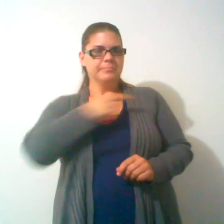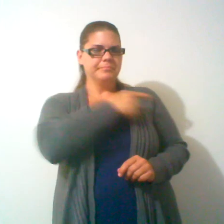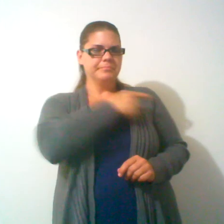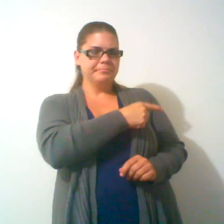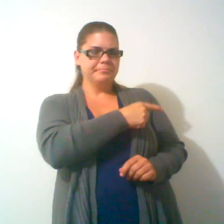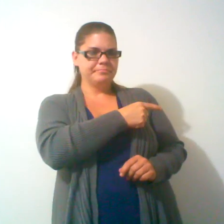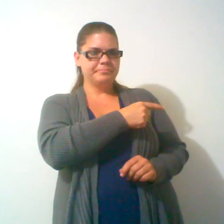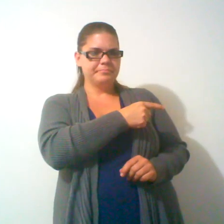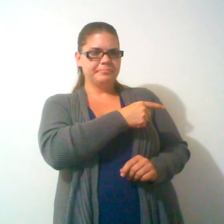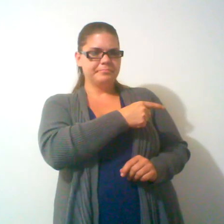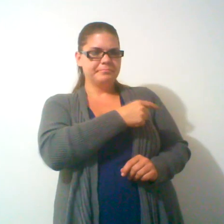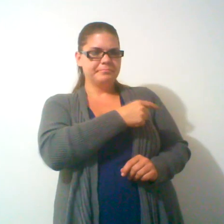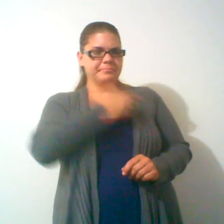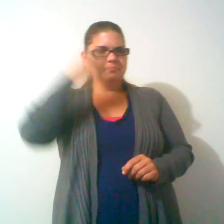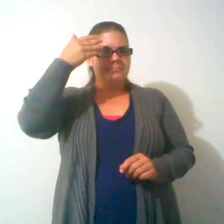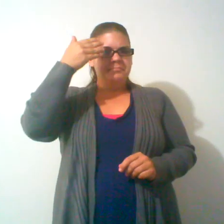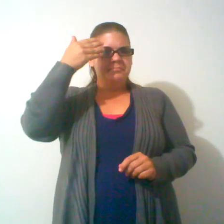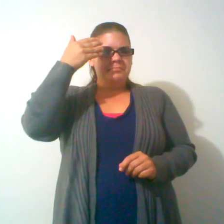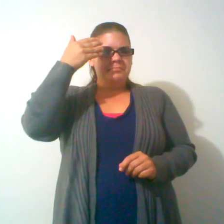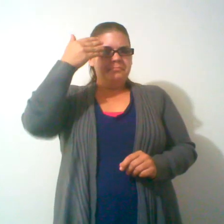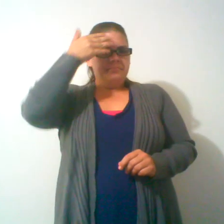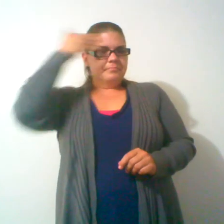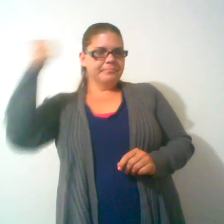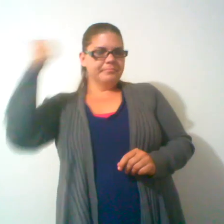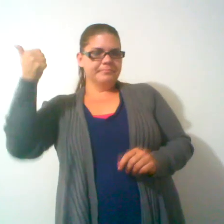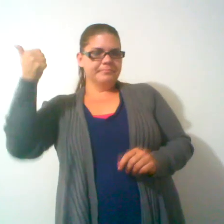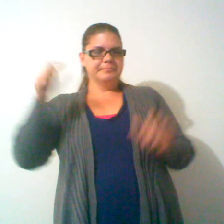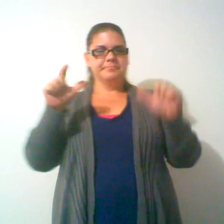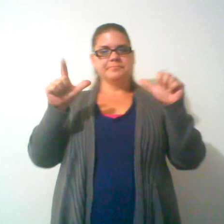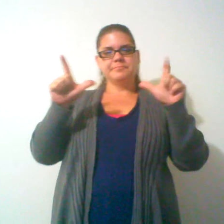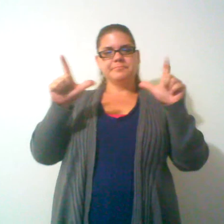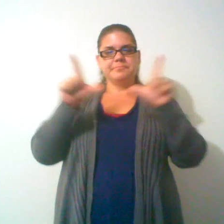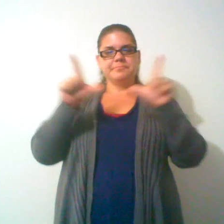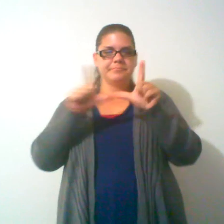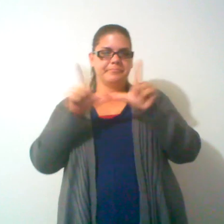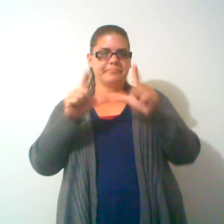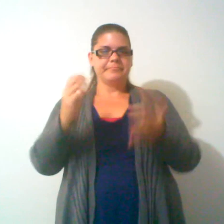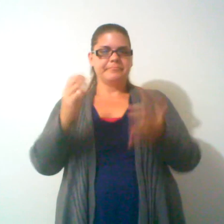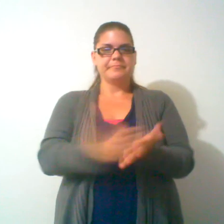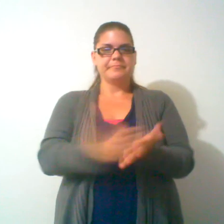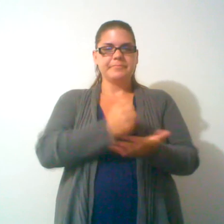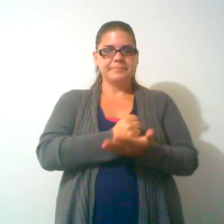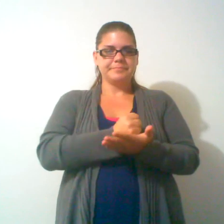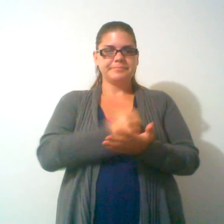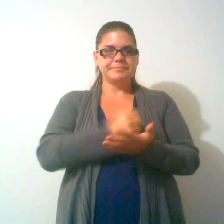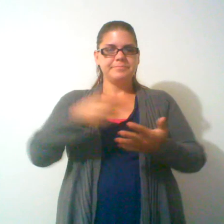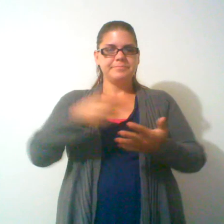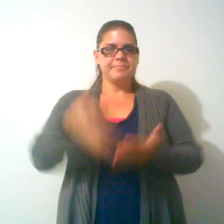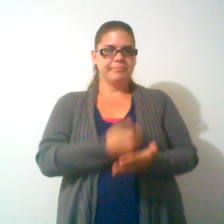us, the policeman would have discovered he was